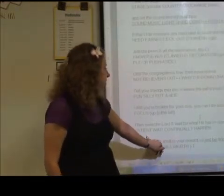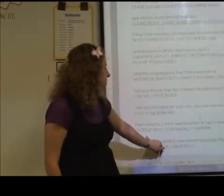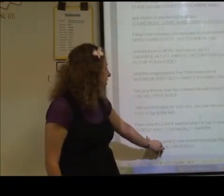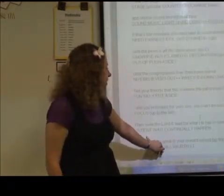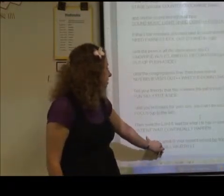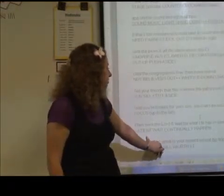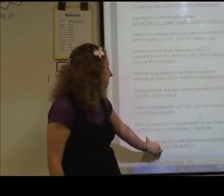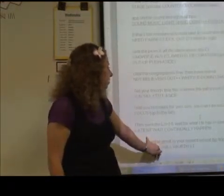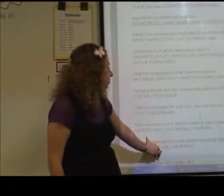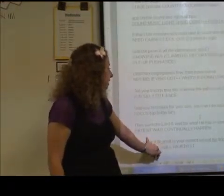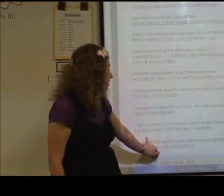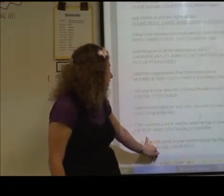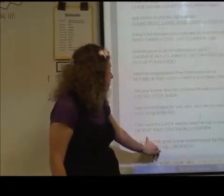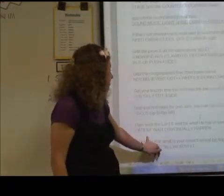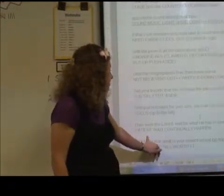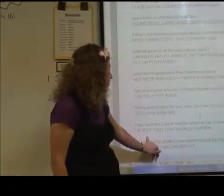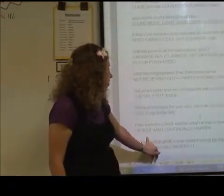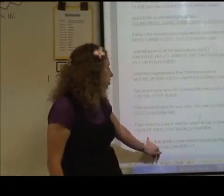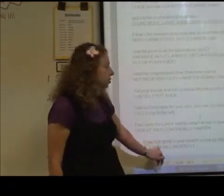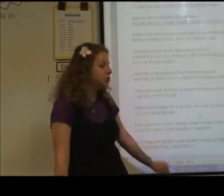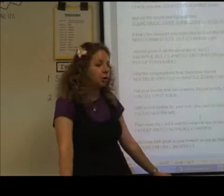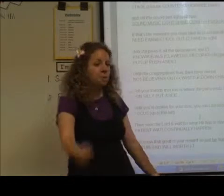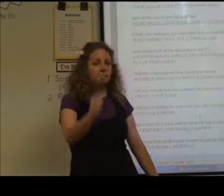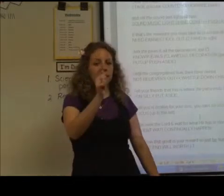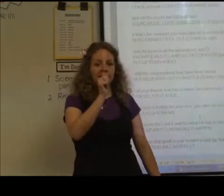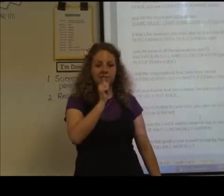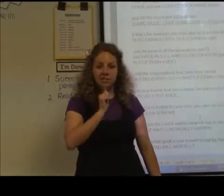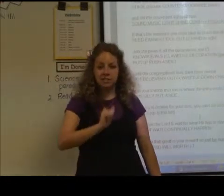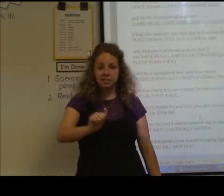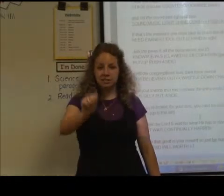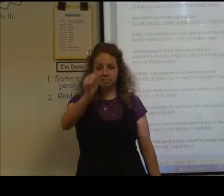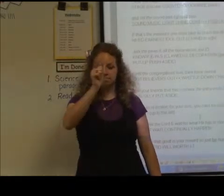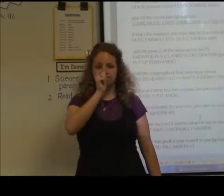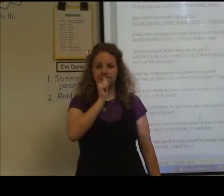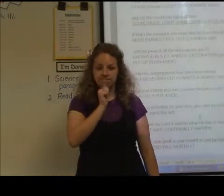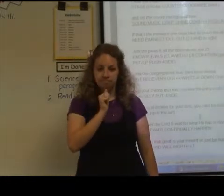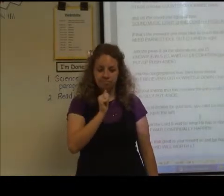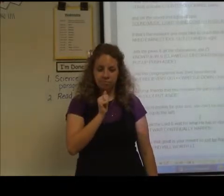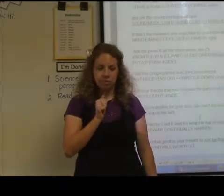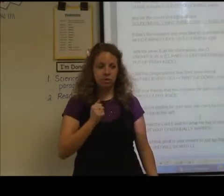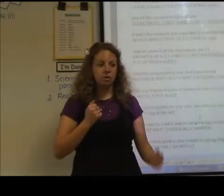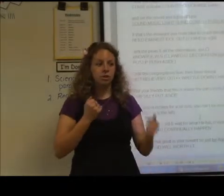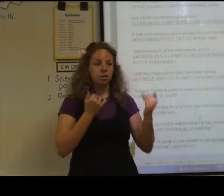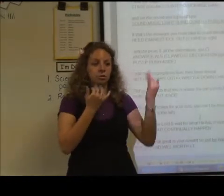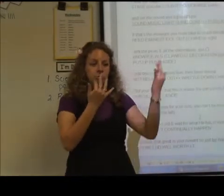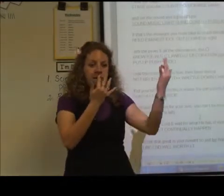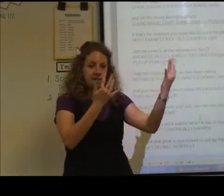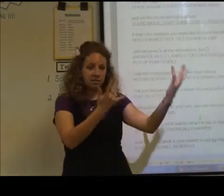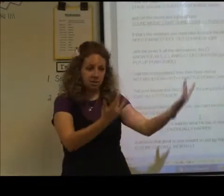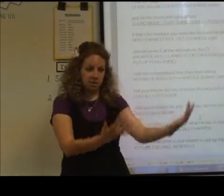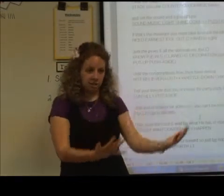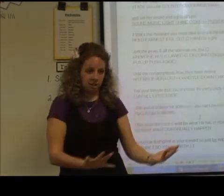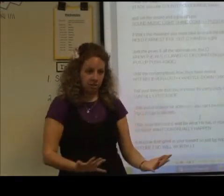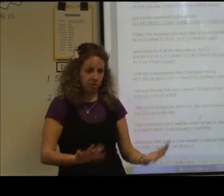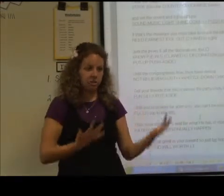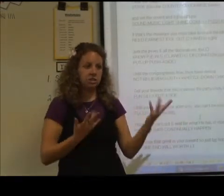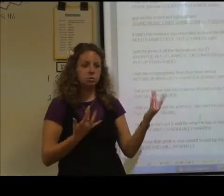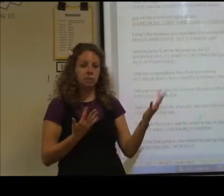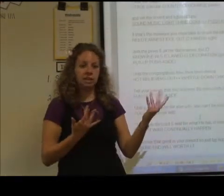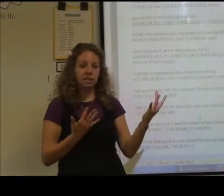Lord and wait for what He has in store. So patience, you wait continually. So this is waiting,